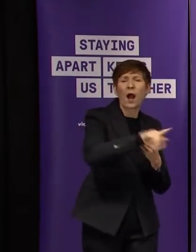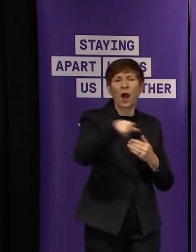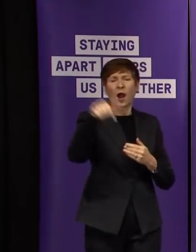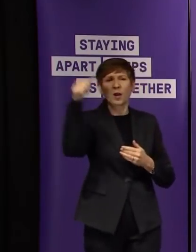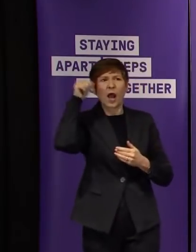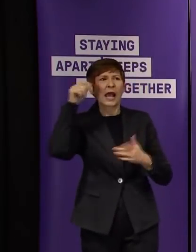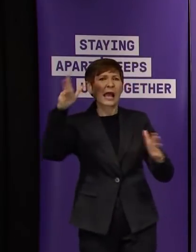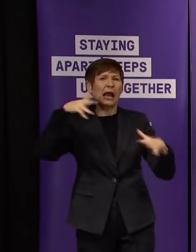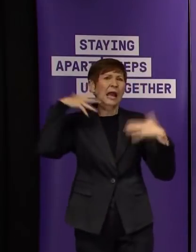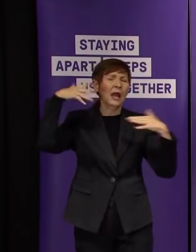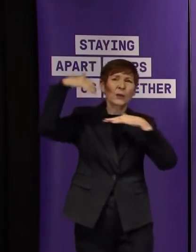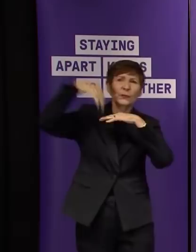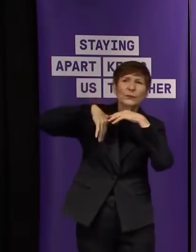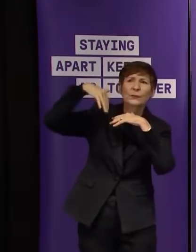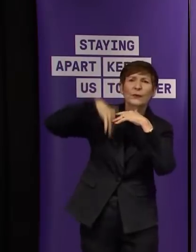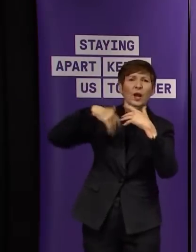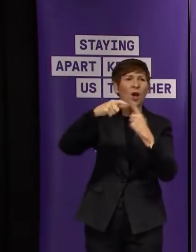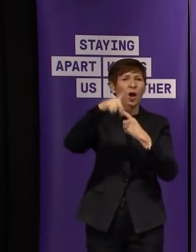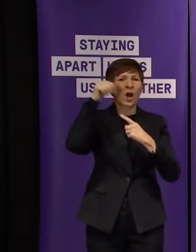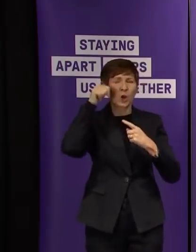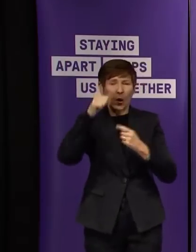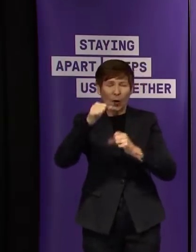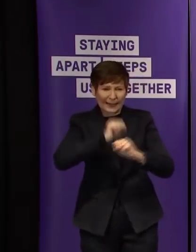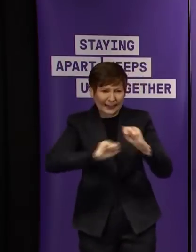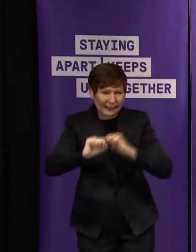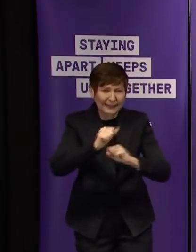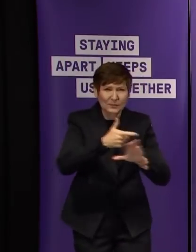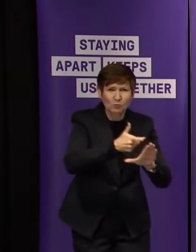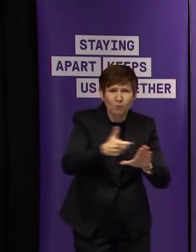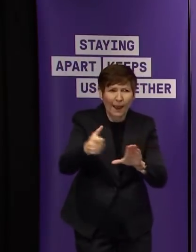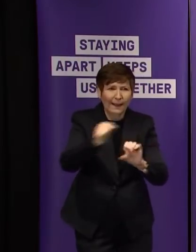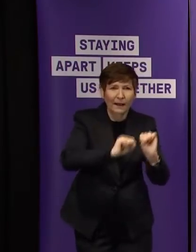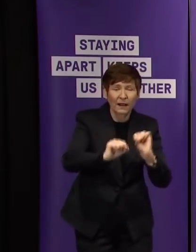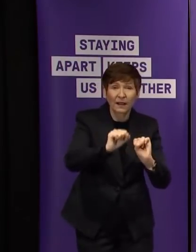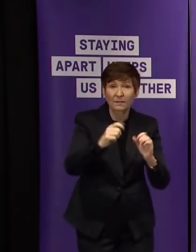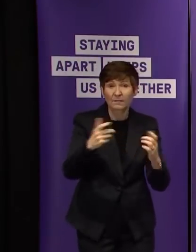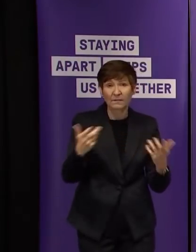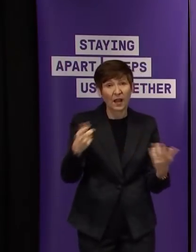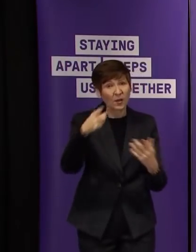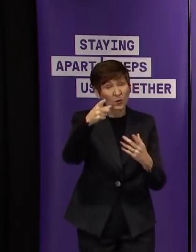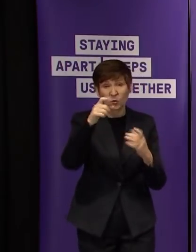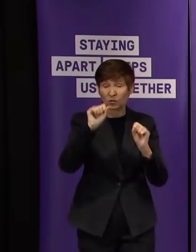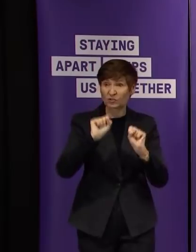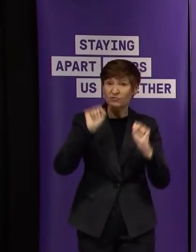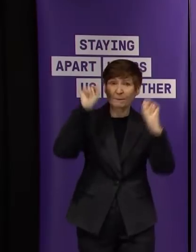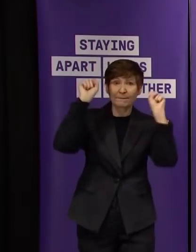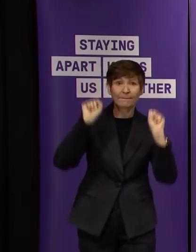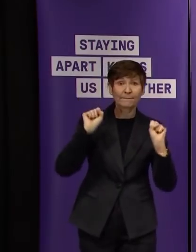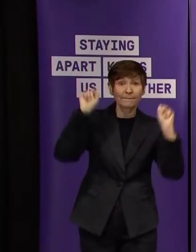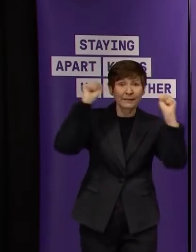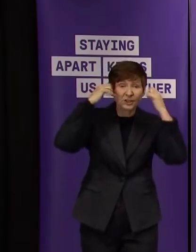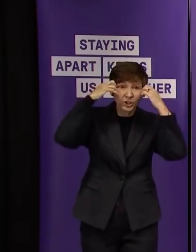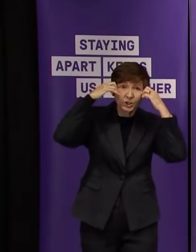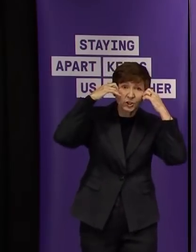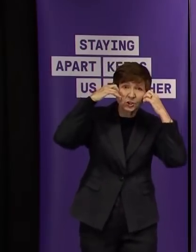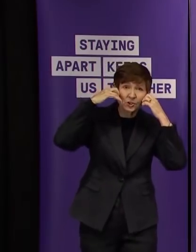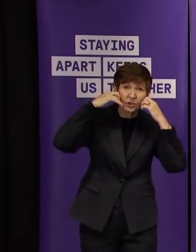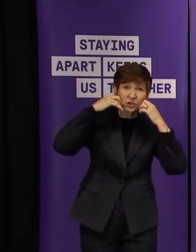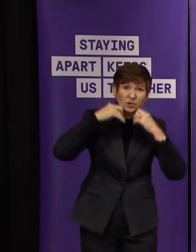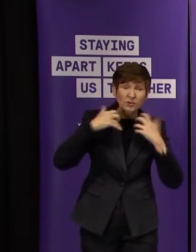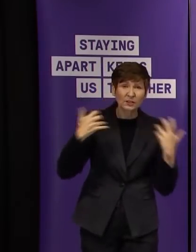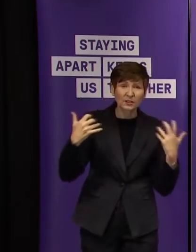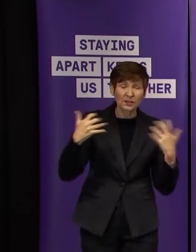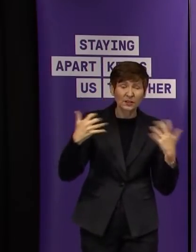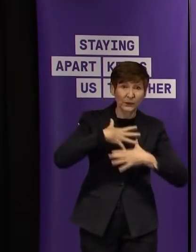but they still cause outbreaks. They are still high risk inherently because of the exertion that people are undergoing at the